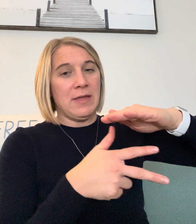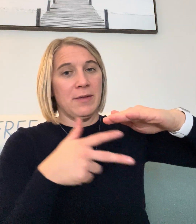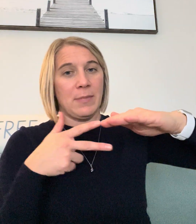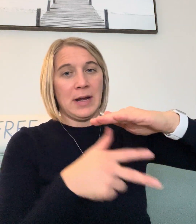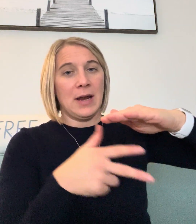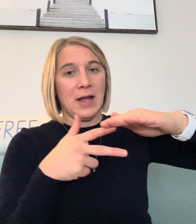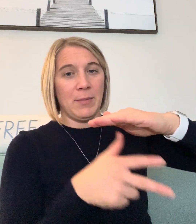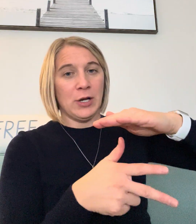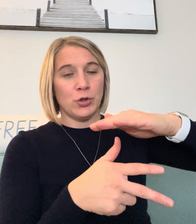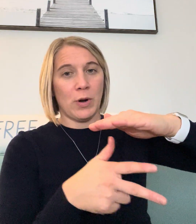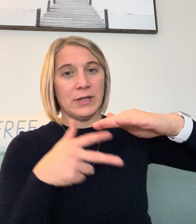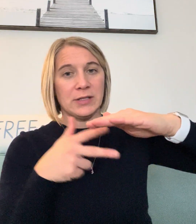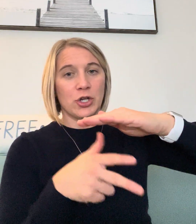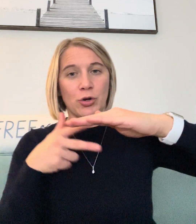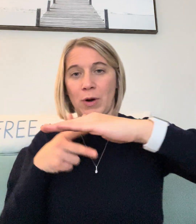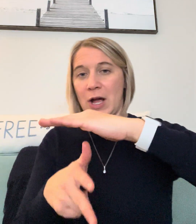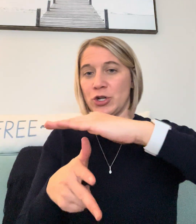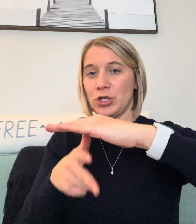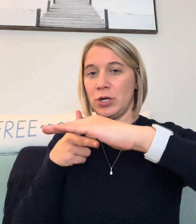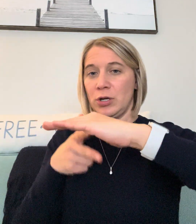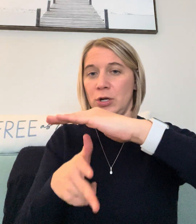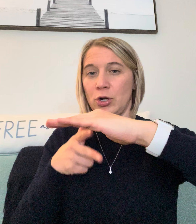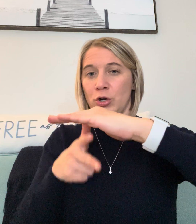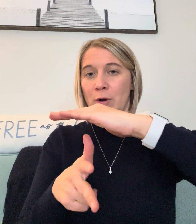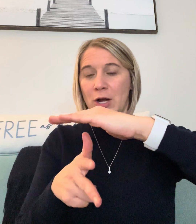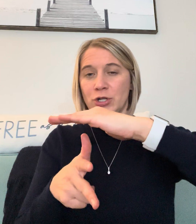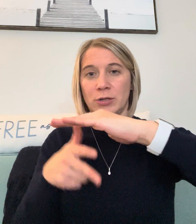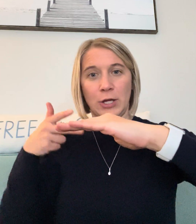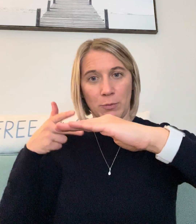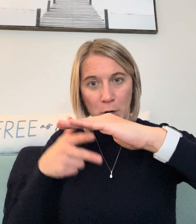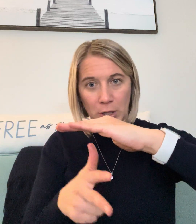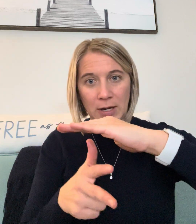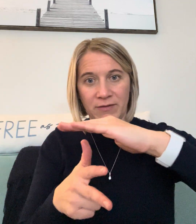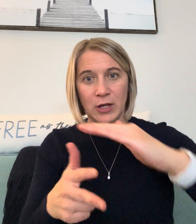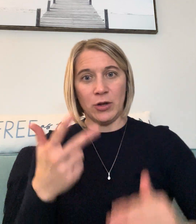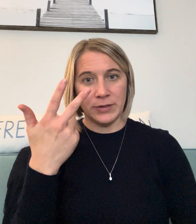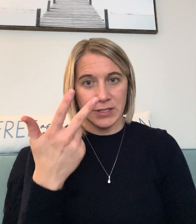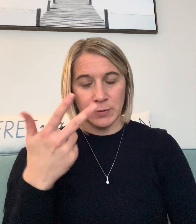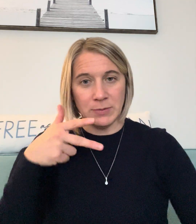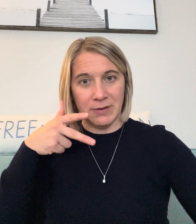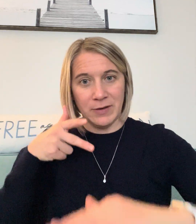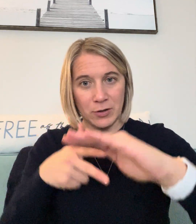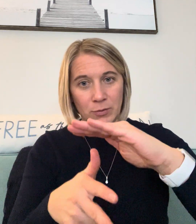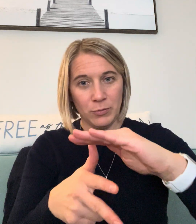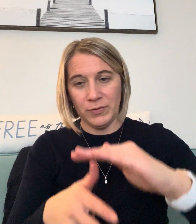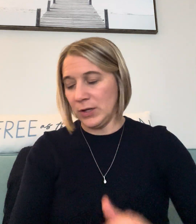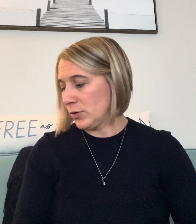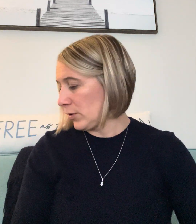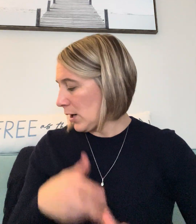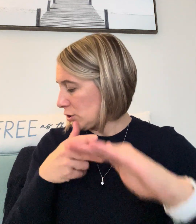my non-dominant twice. Garage. Like you're parking a vehicle. This is supposed to be a vehicle moving into a